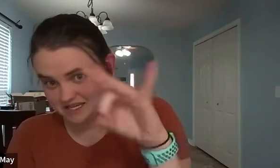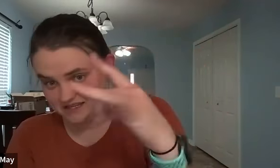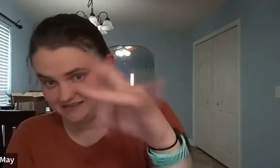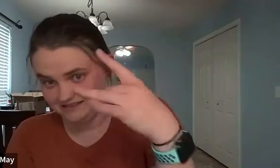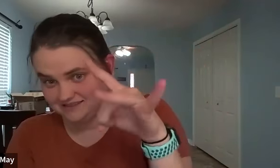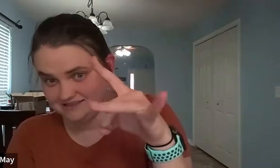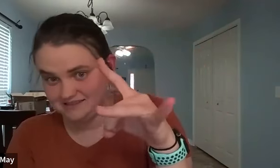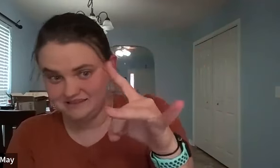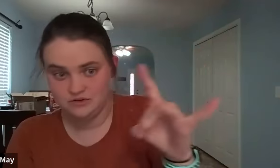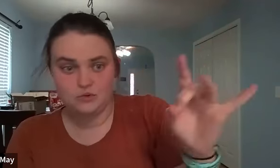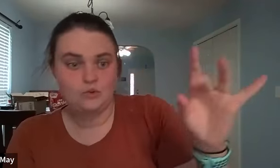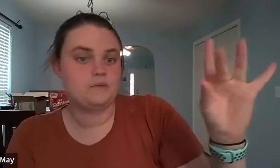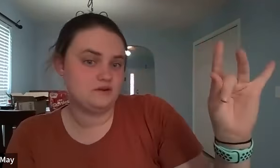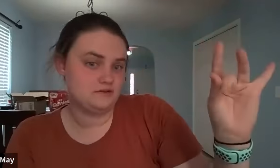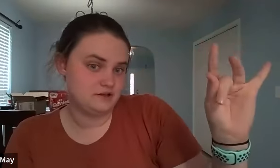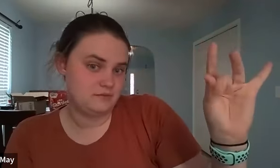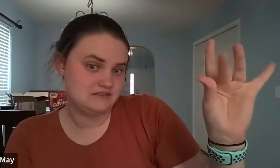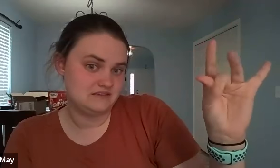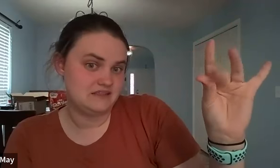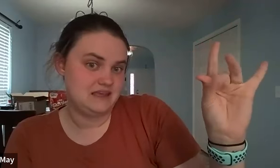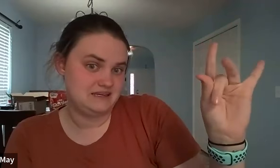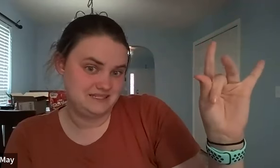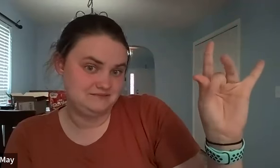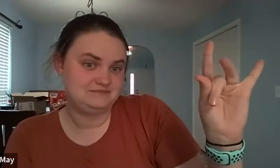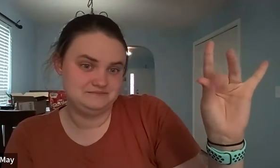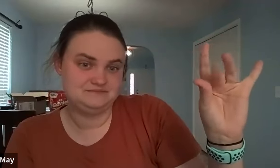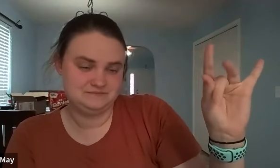it, or middle finger bounce on it. 18.